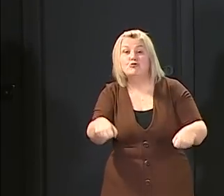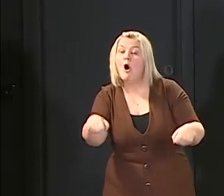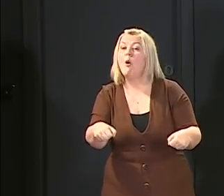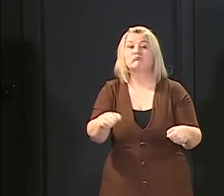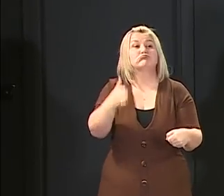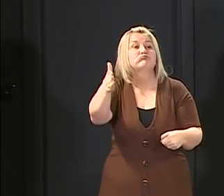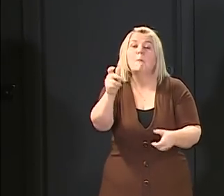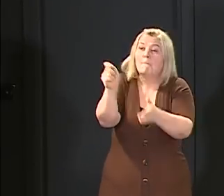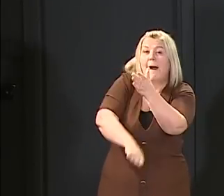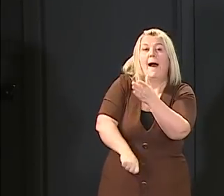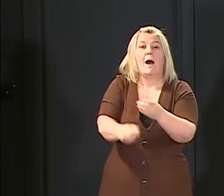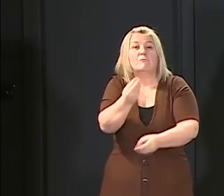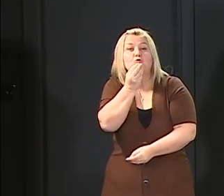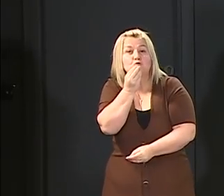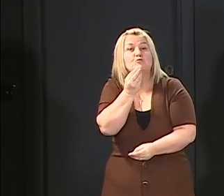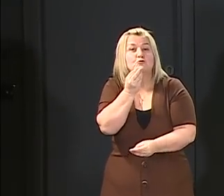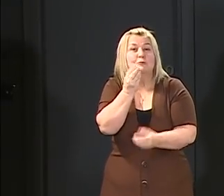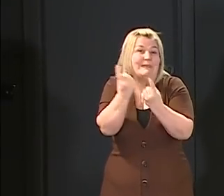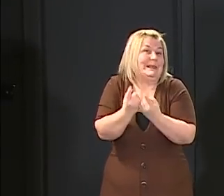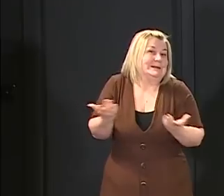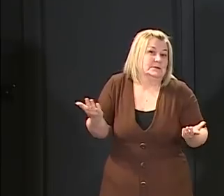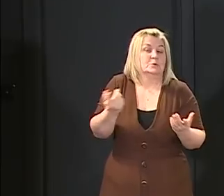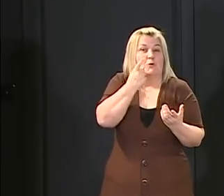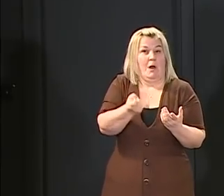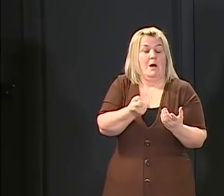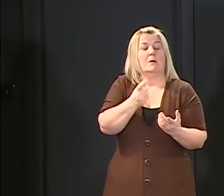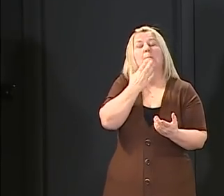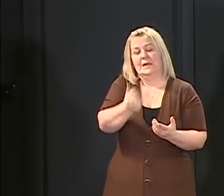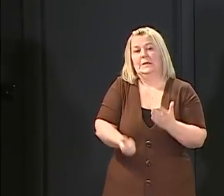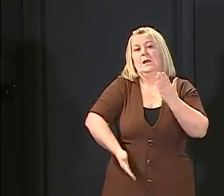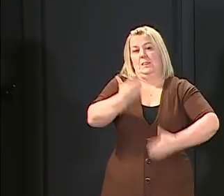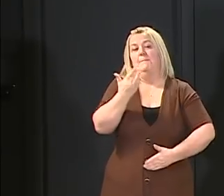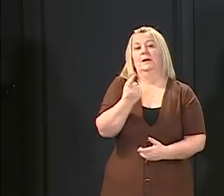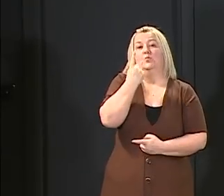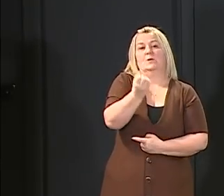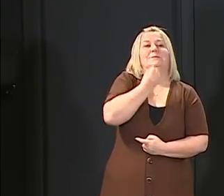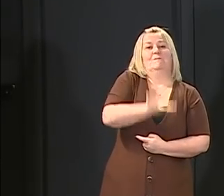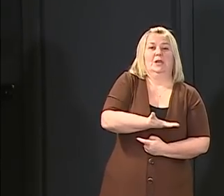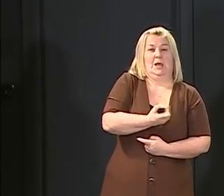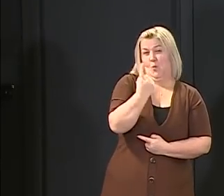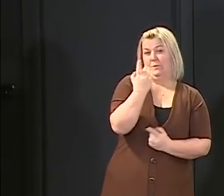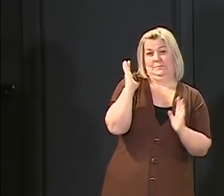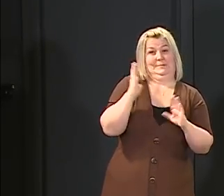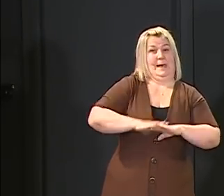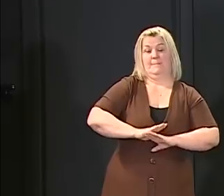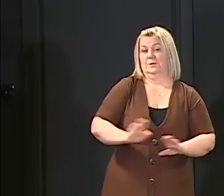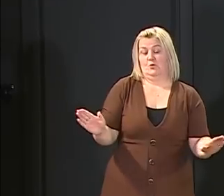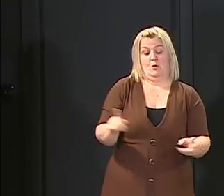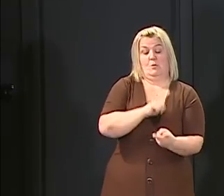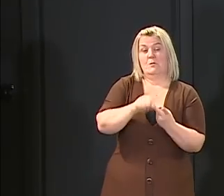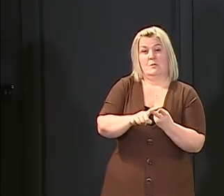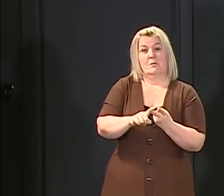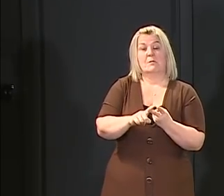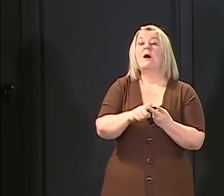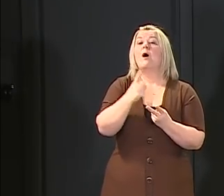basic necessities, and I'm asking that you should limit that to once a day. Second, to take